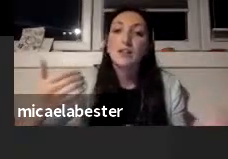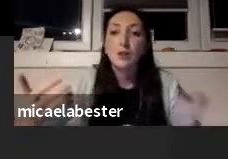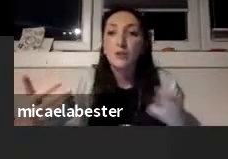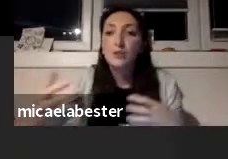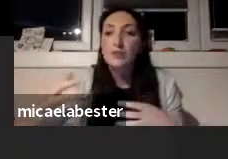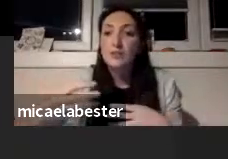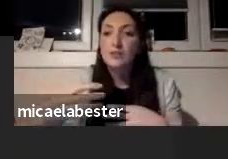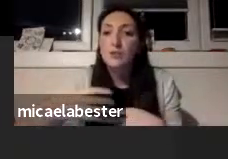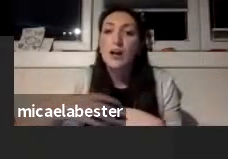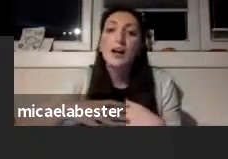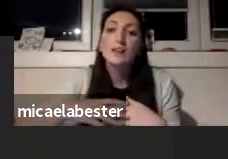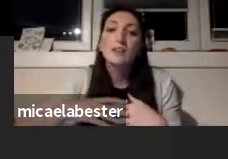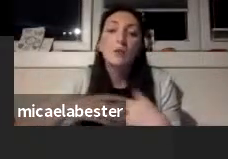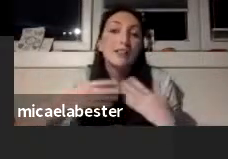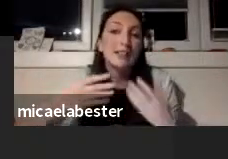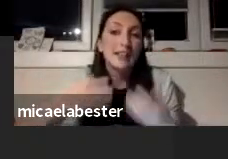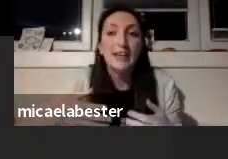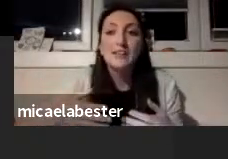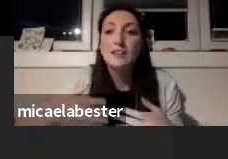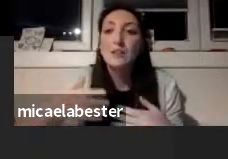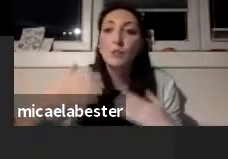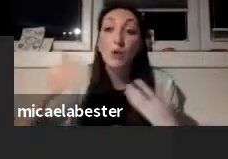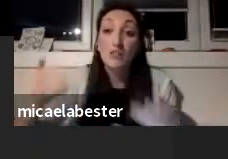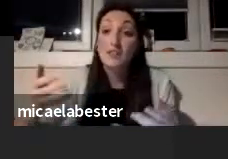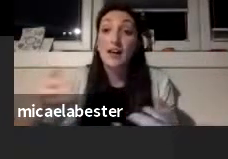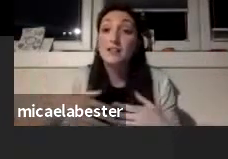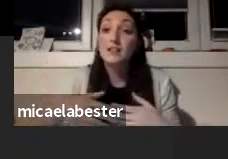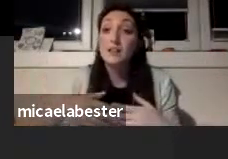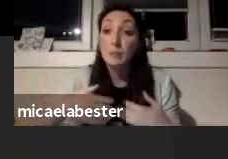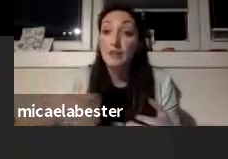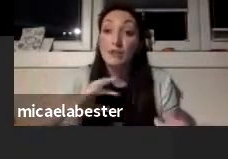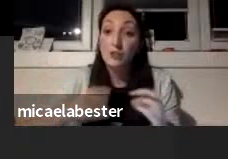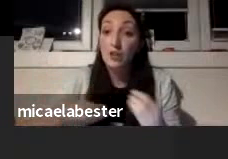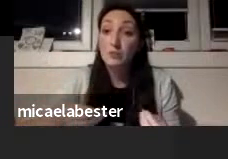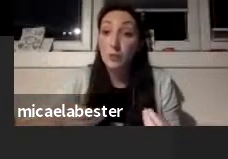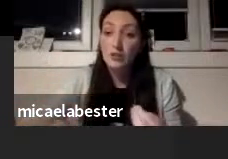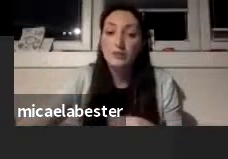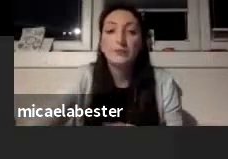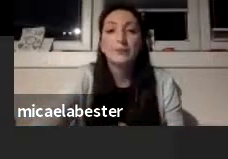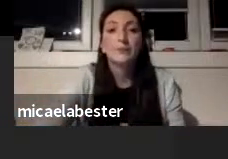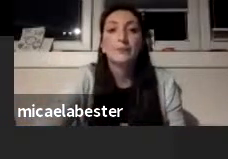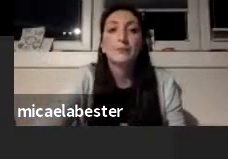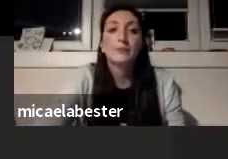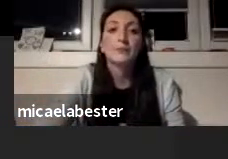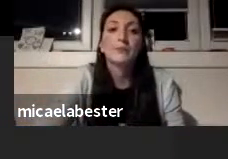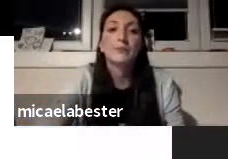similarly, you can't always guess what the sign is going to be for a certain word.